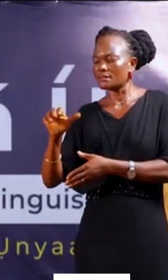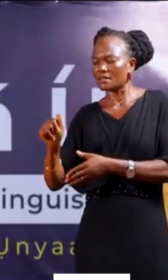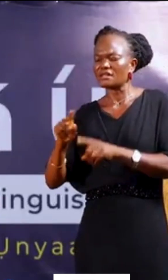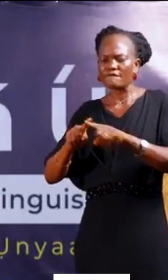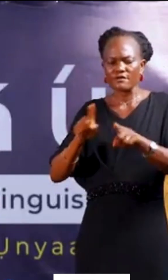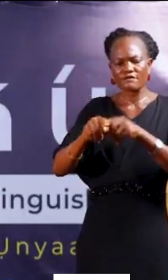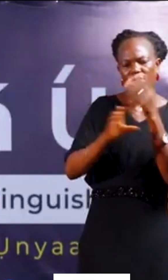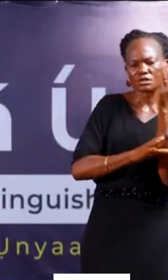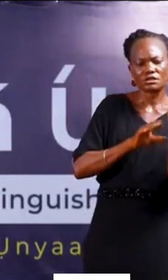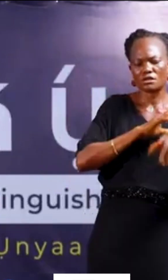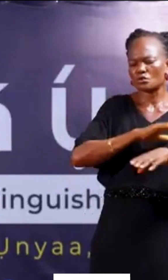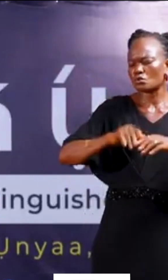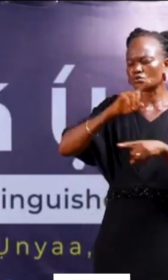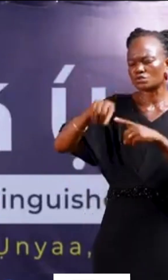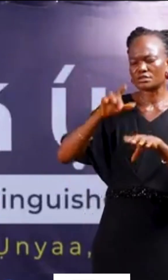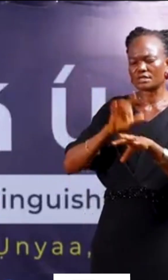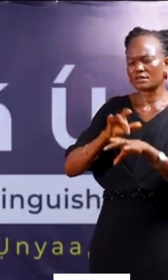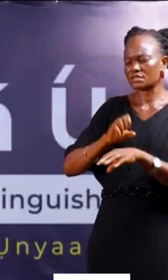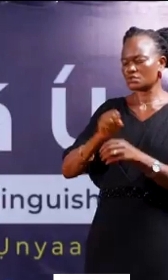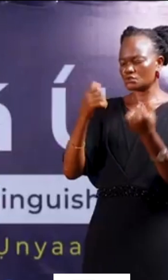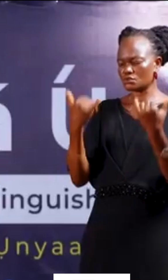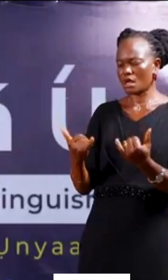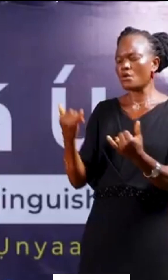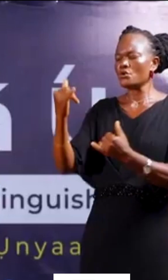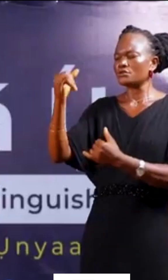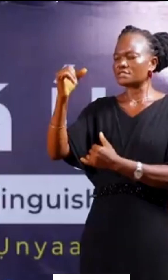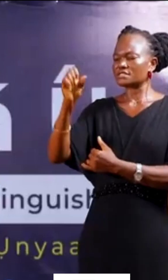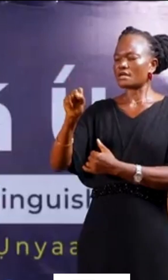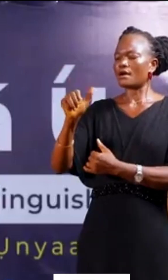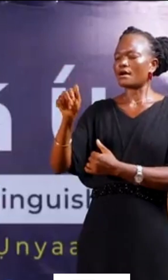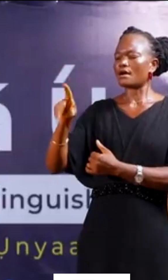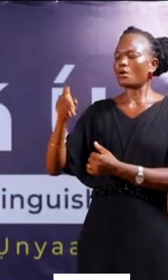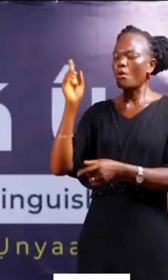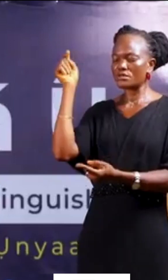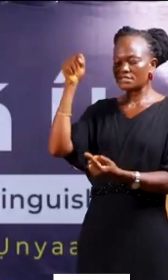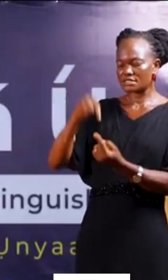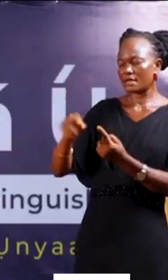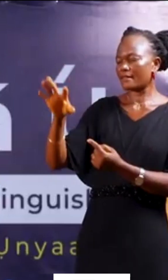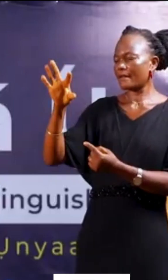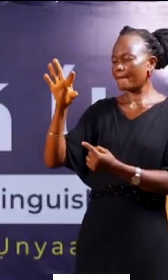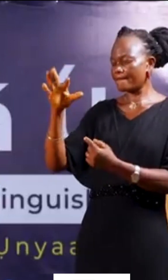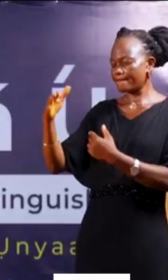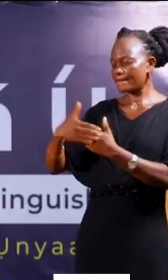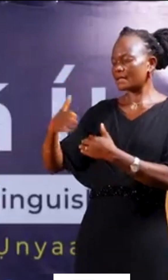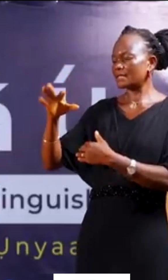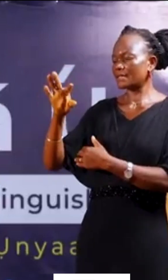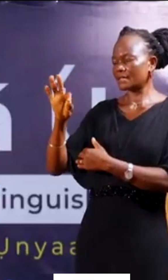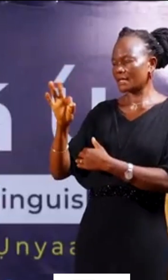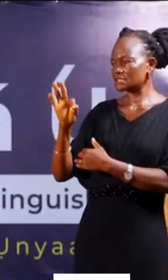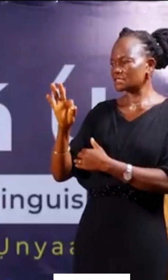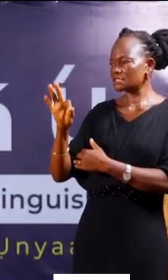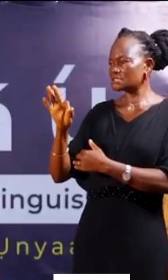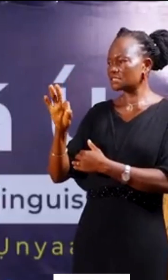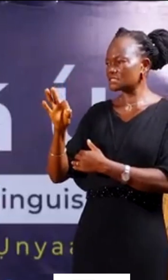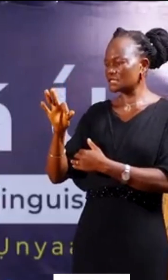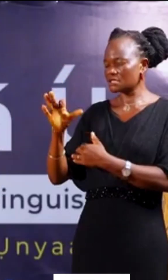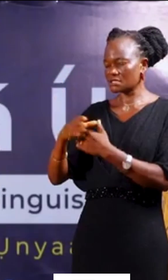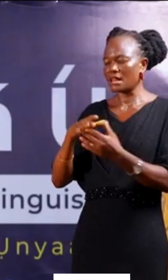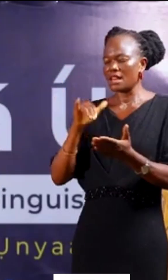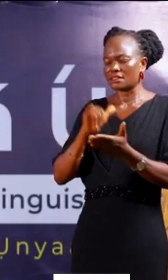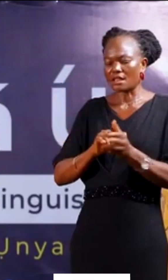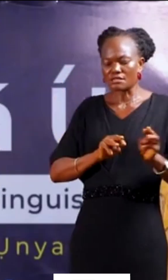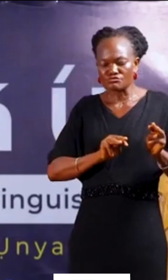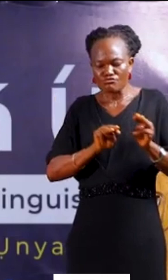They didn't reach what is today South Africa until about the 9th century. Not too long ago. That